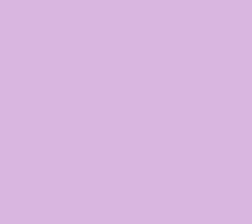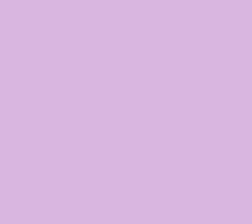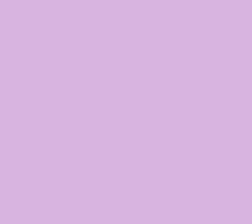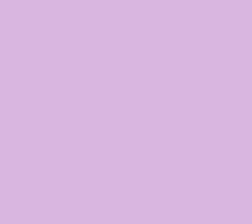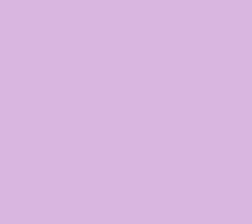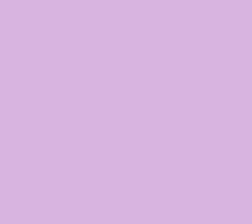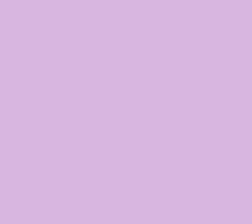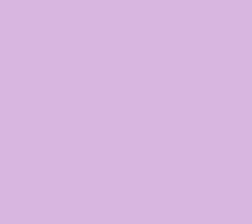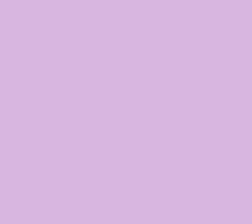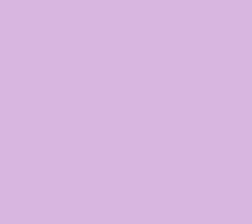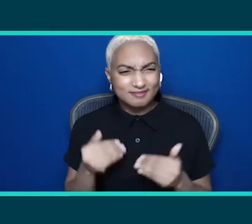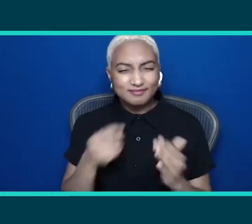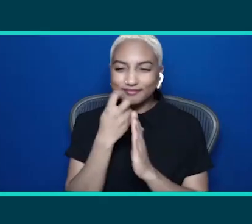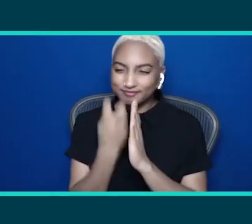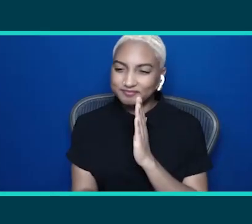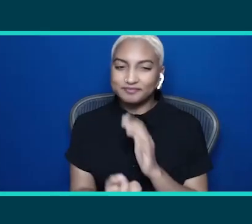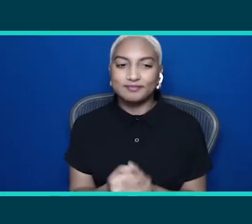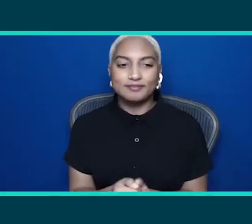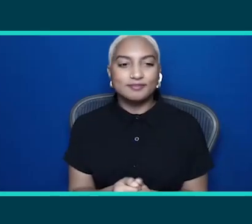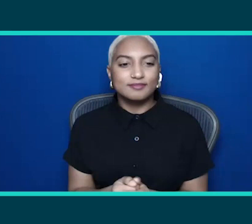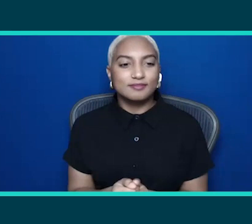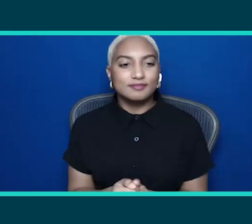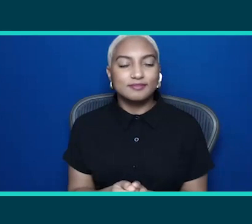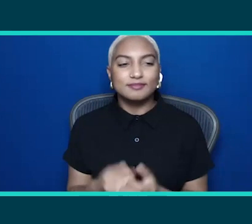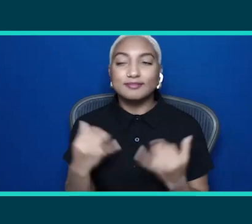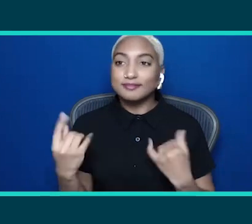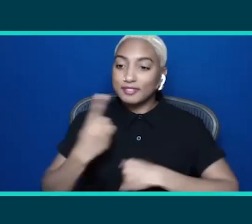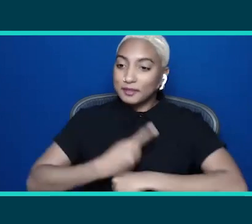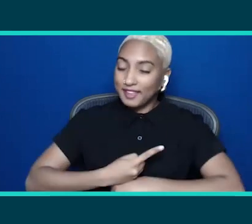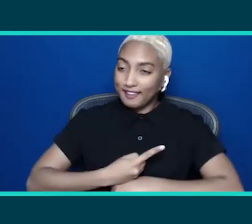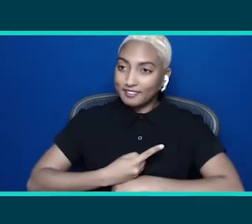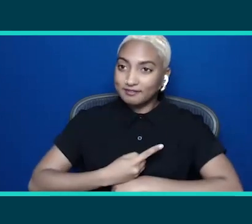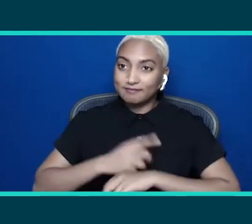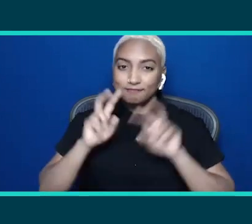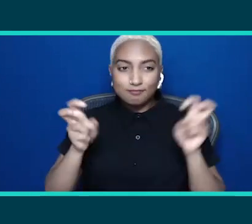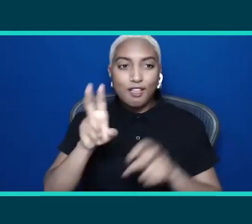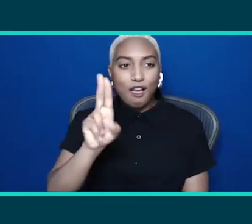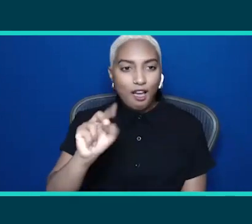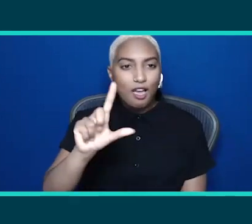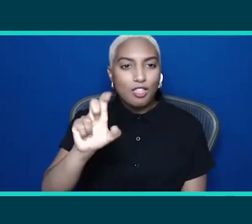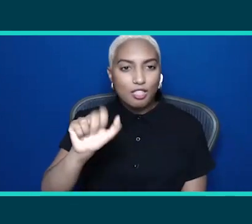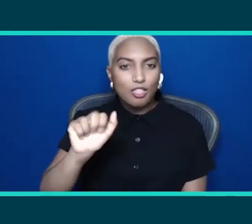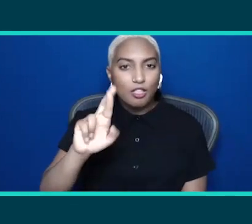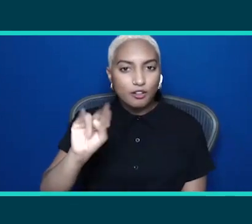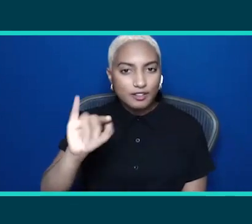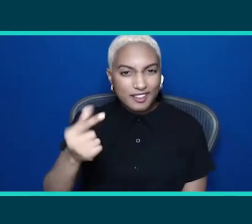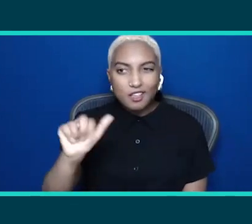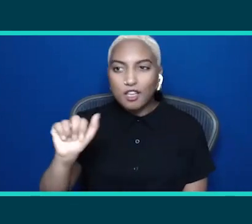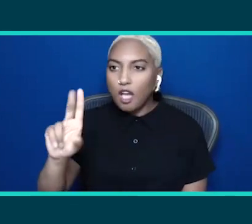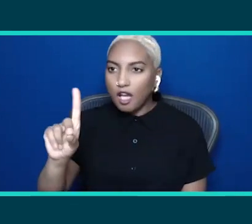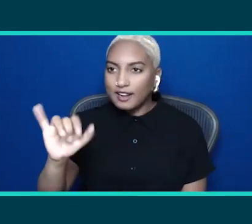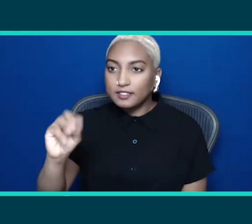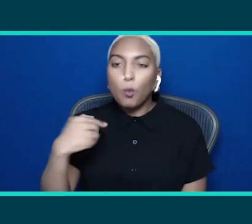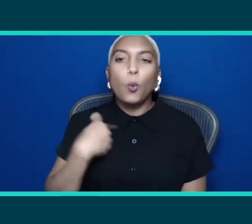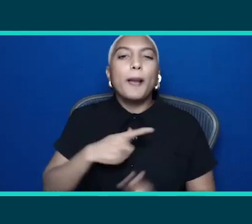Let's delve in. Today, we are unlearning autism, or we are beginning our journey around unlearning autism,